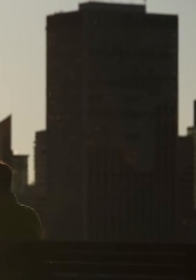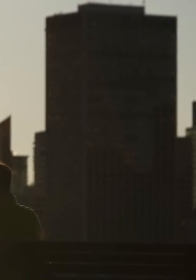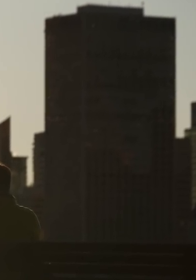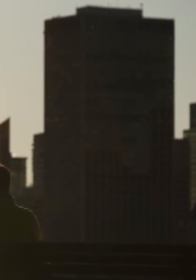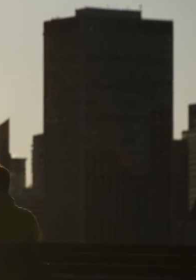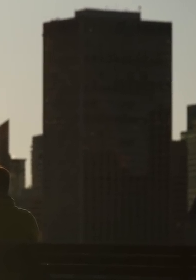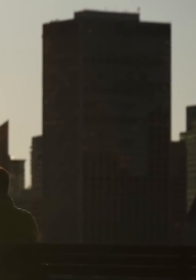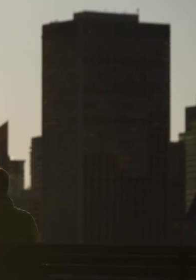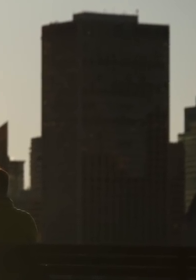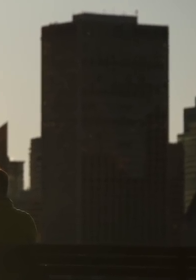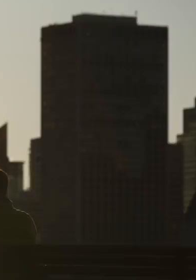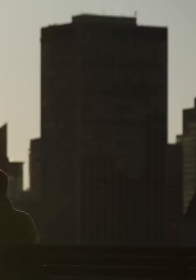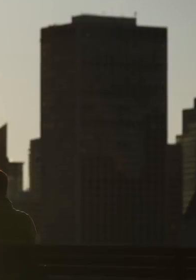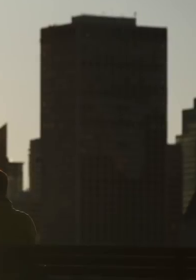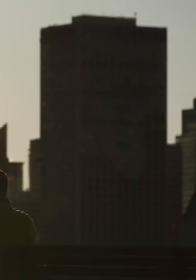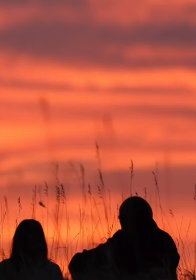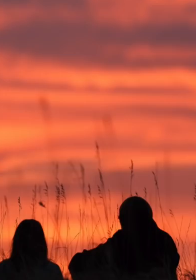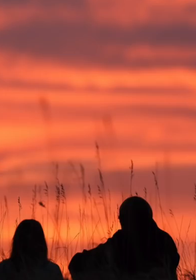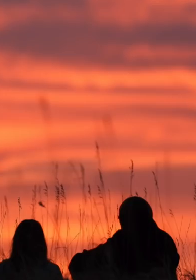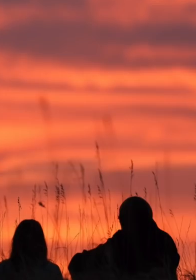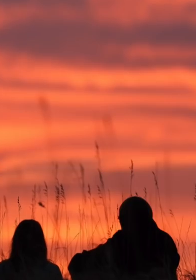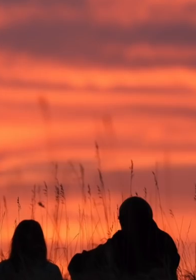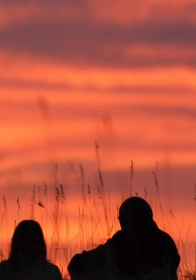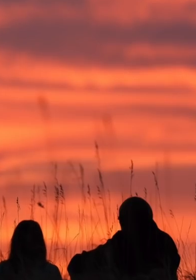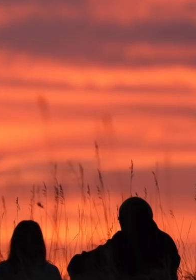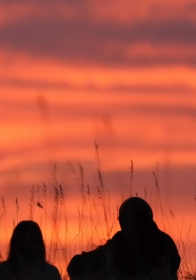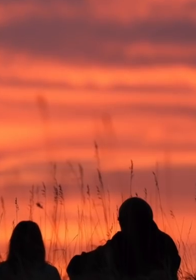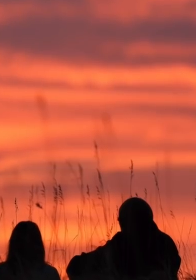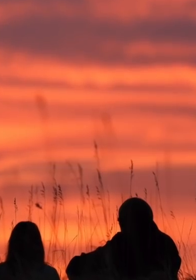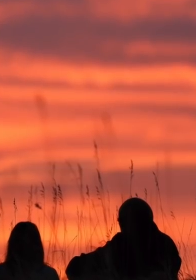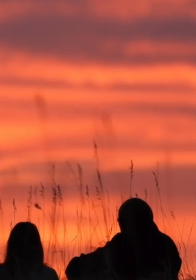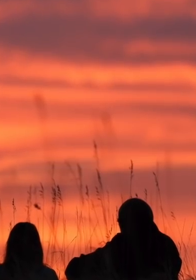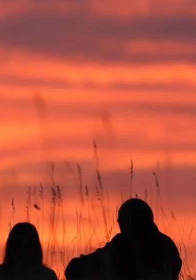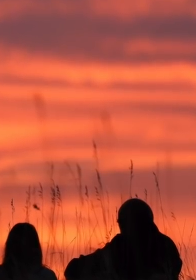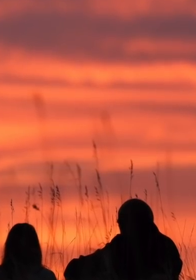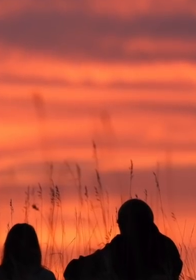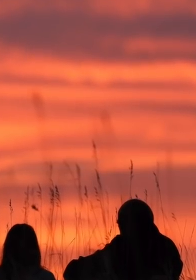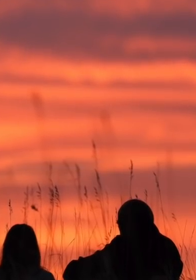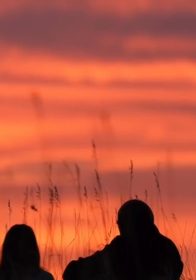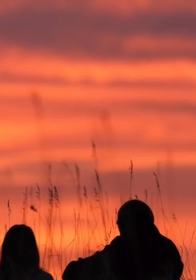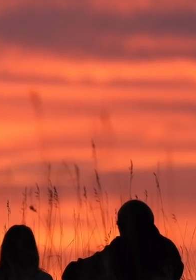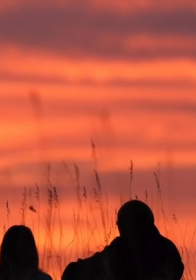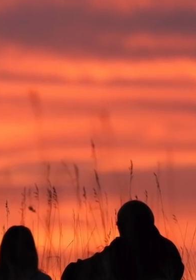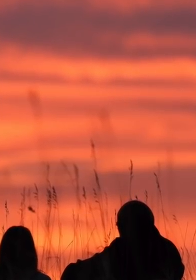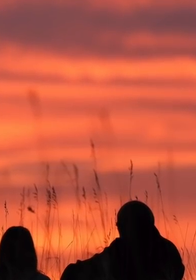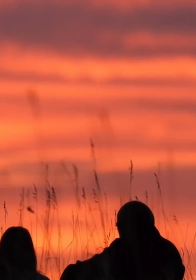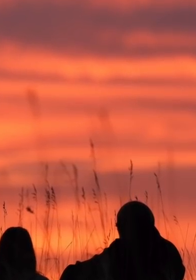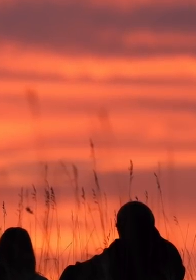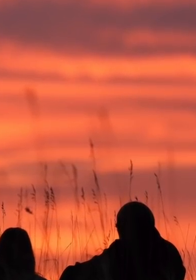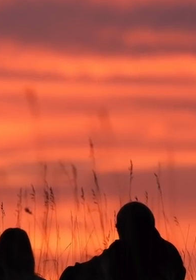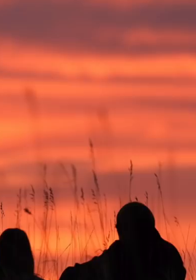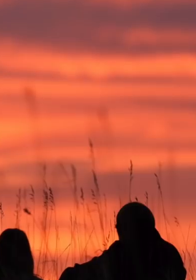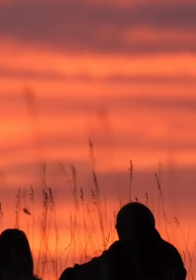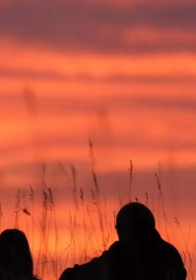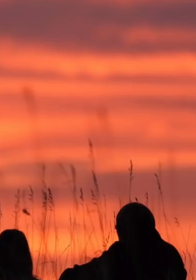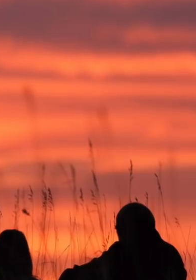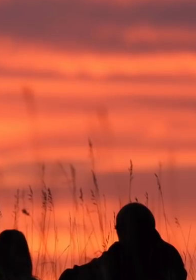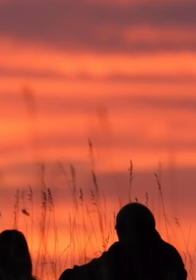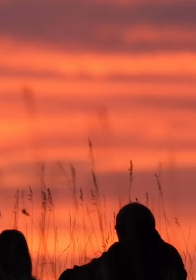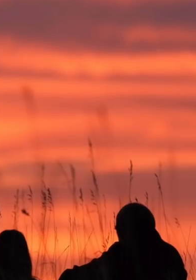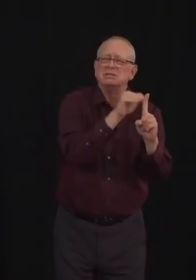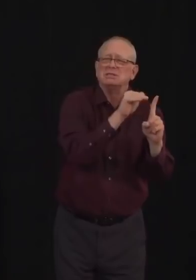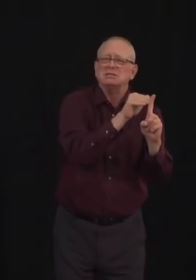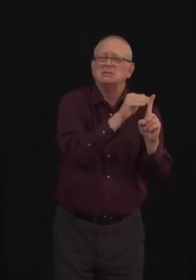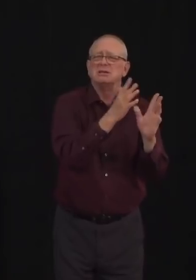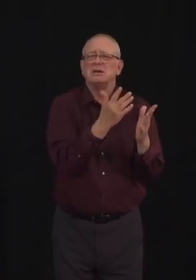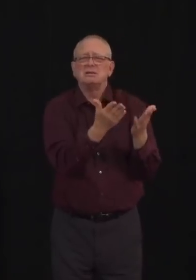ones. Don't wait for them to reach out. Ask how they are doing and ask what you can do to offer support.